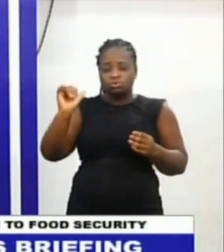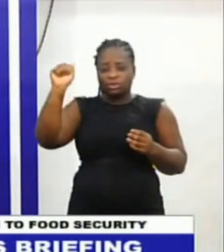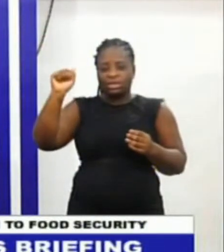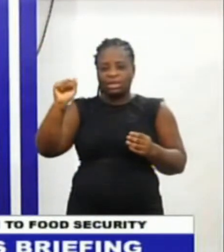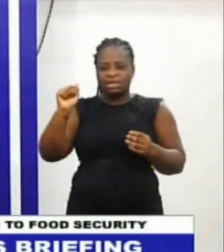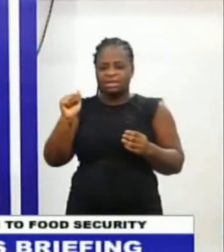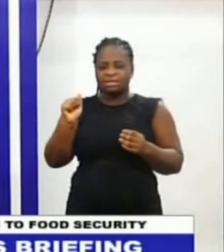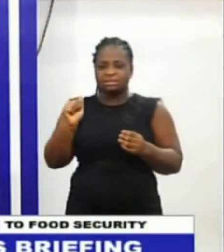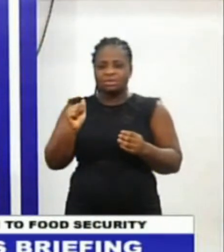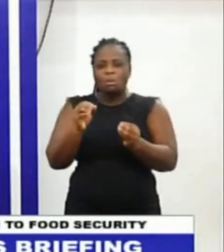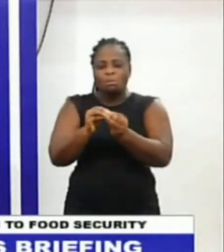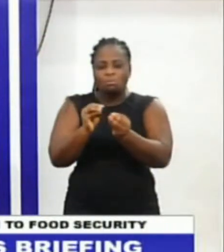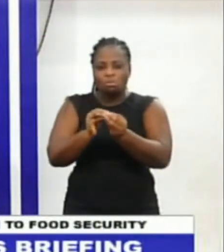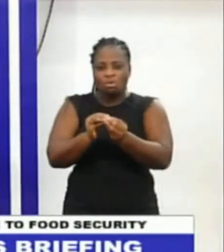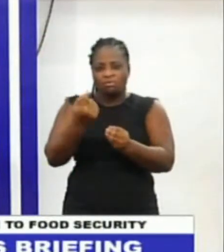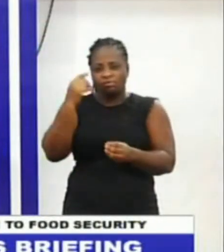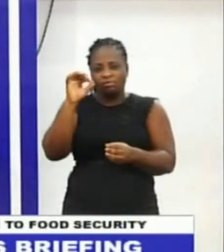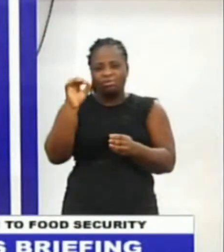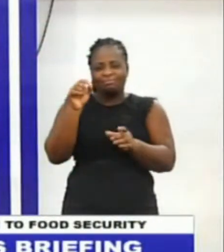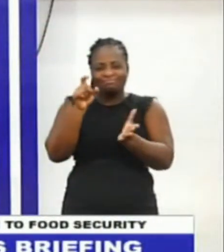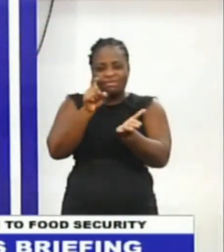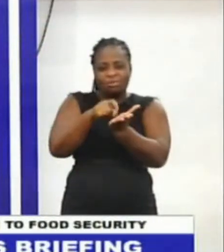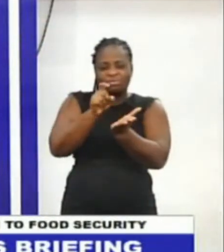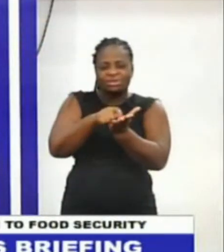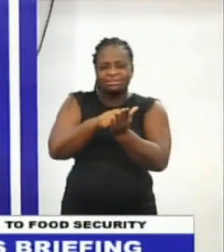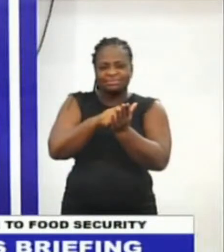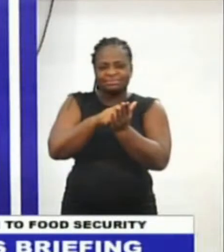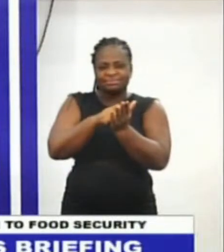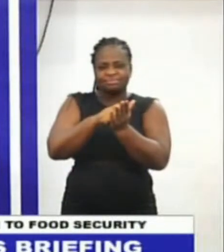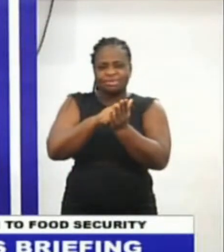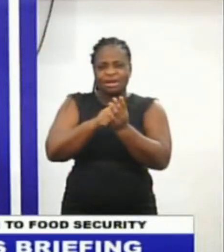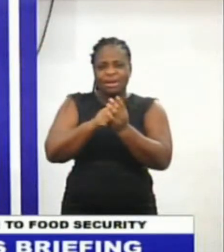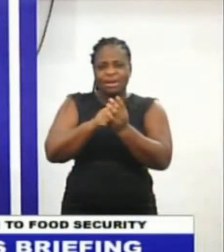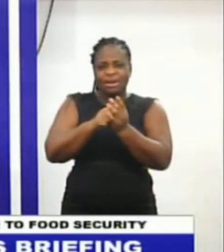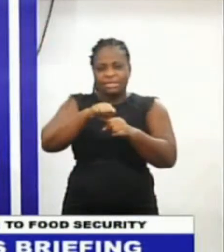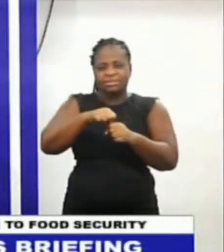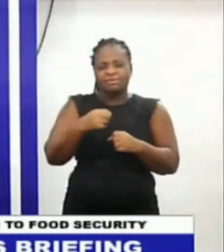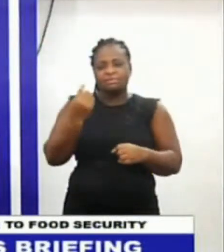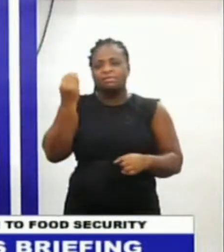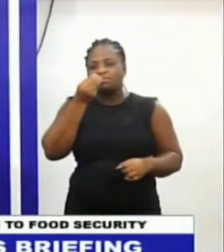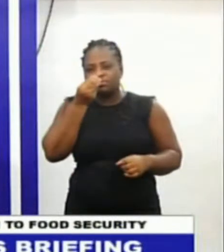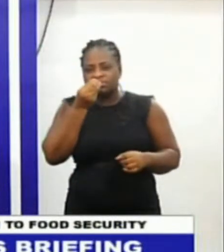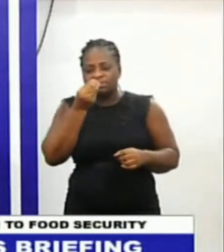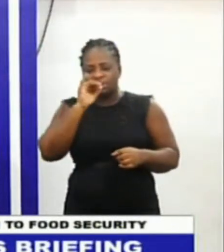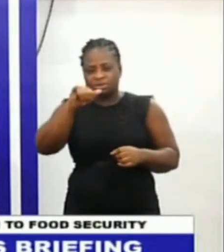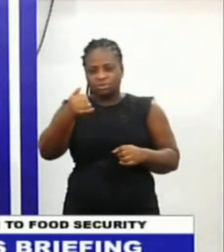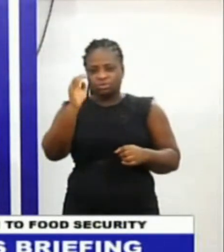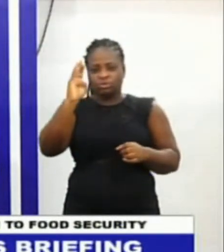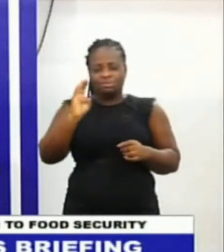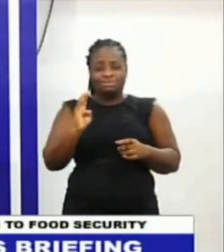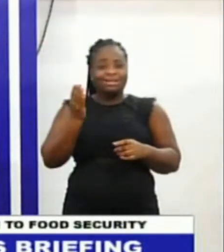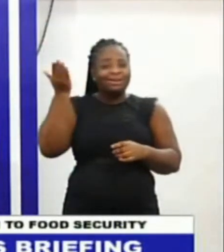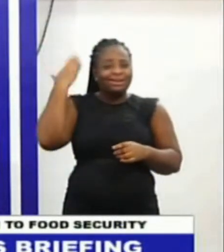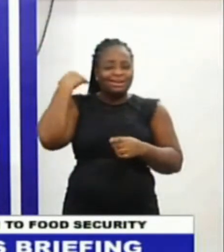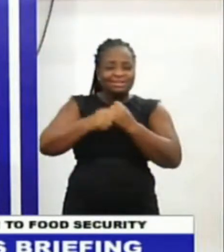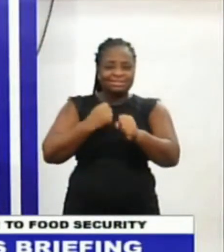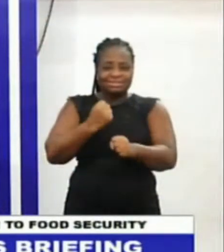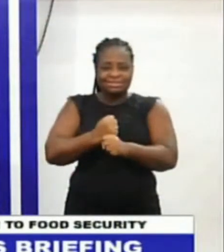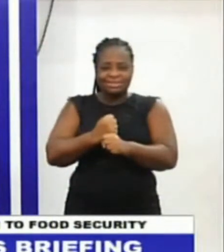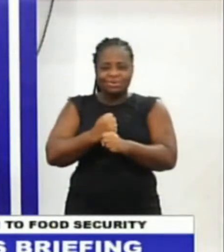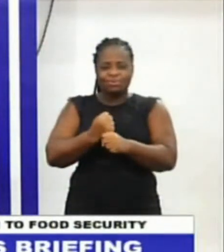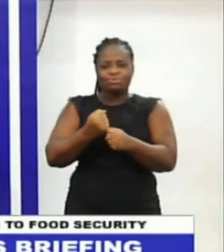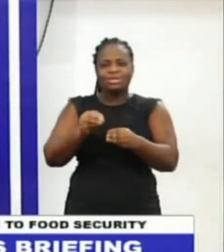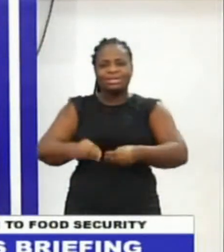poultry feed, and Ghana was very short with planting for food and jobs. Now, last year, we were able to produce nearly 200,000 metric